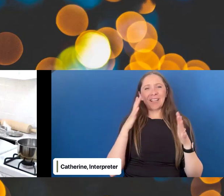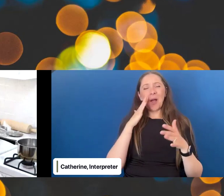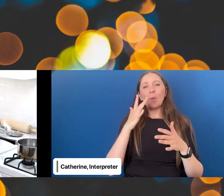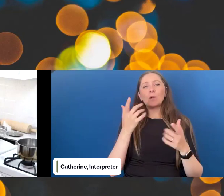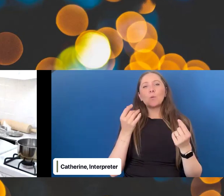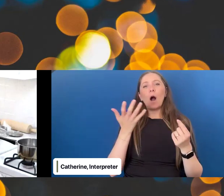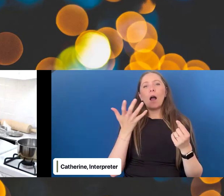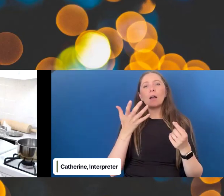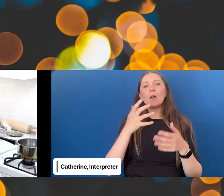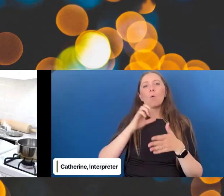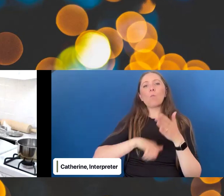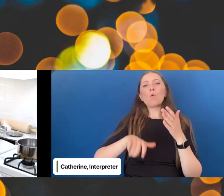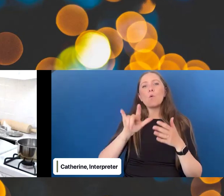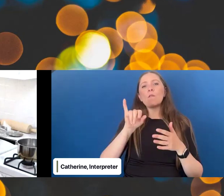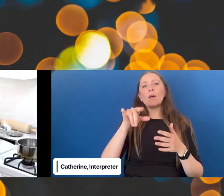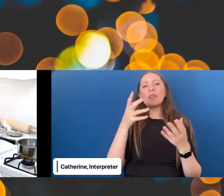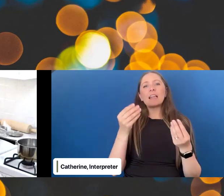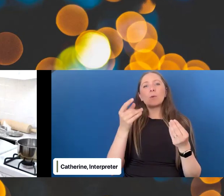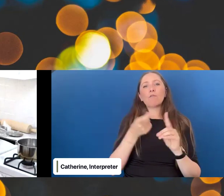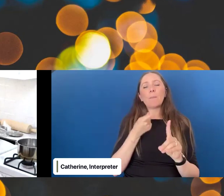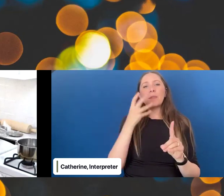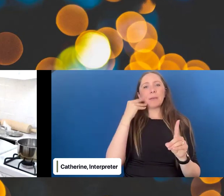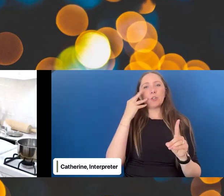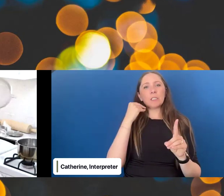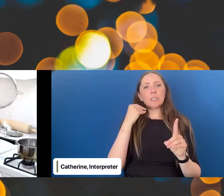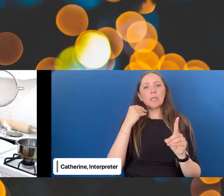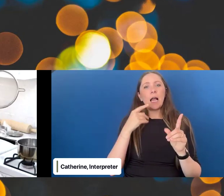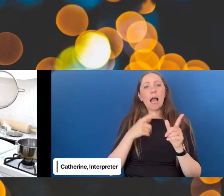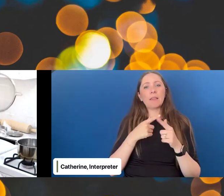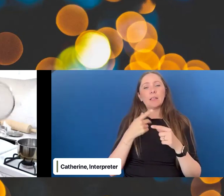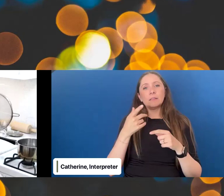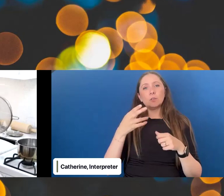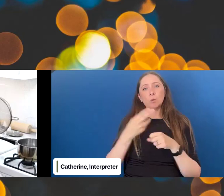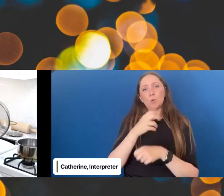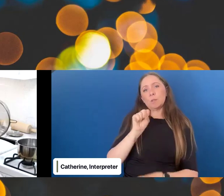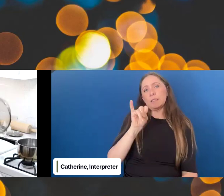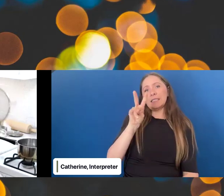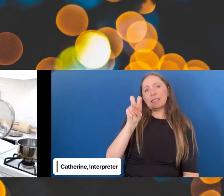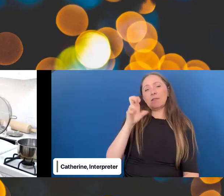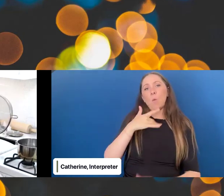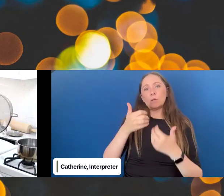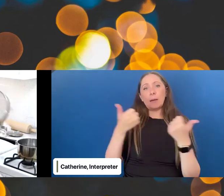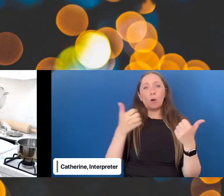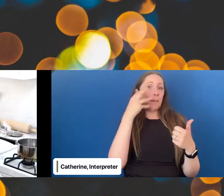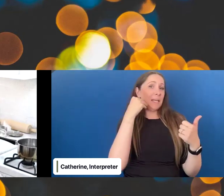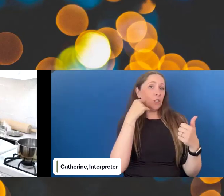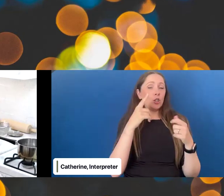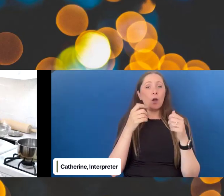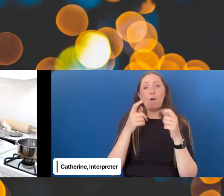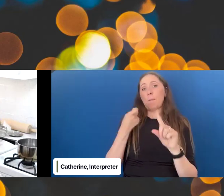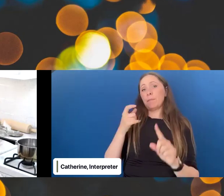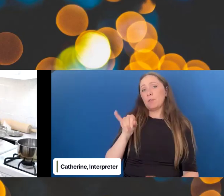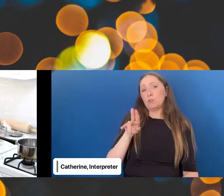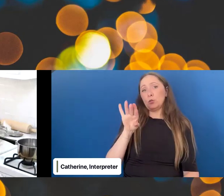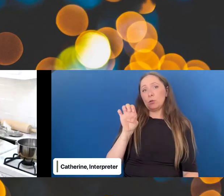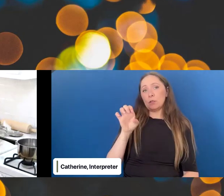peaches and into the mixing bowl using a sieve because you want to separate the peach juice from the peaches. All right.